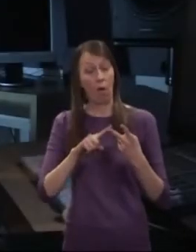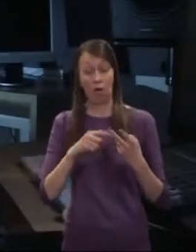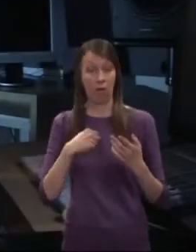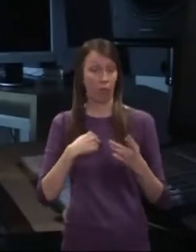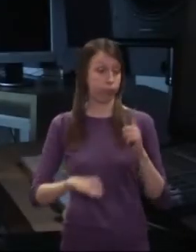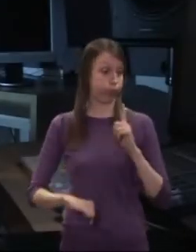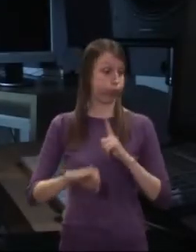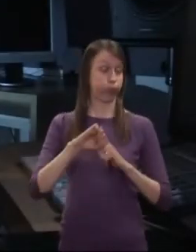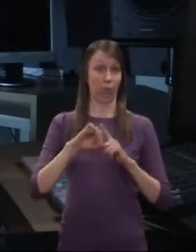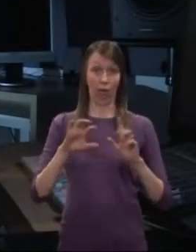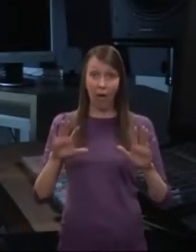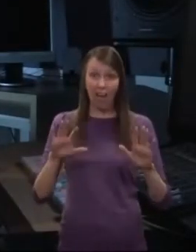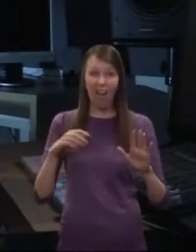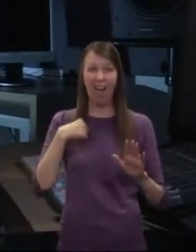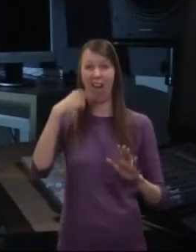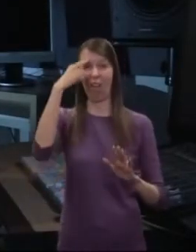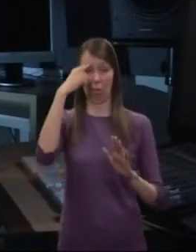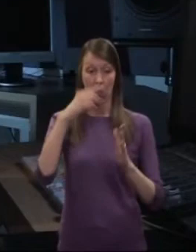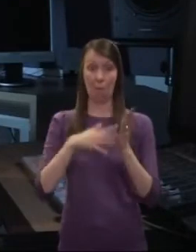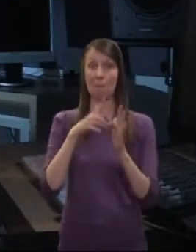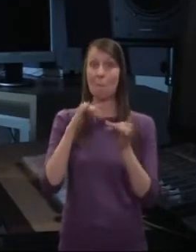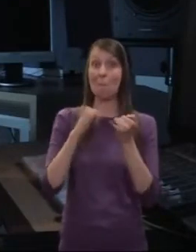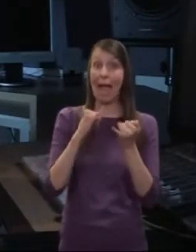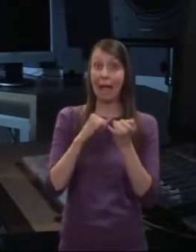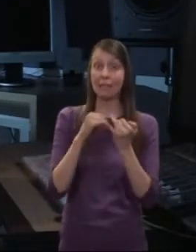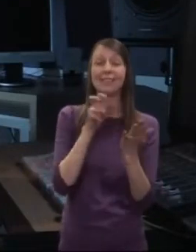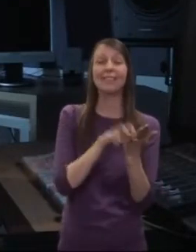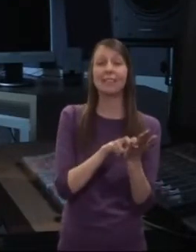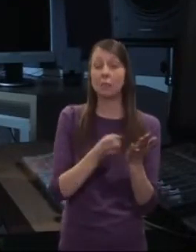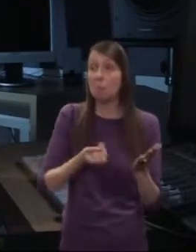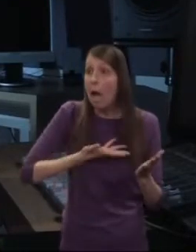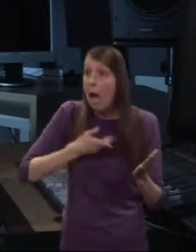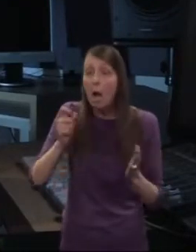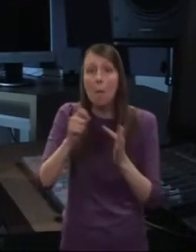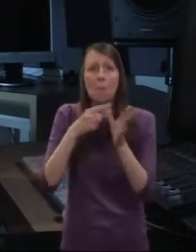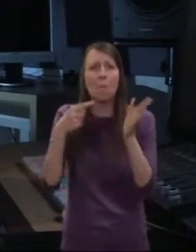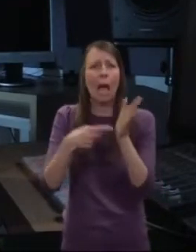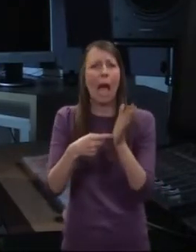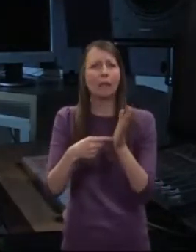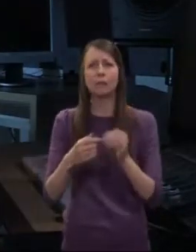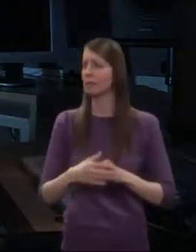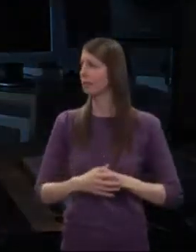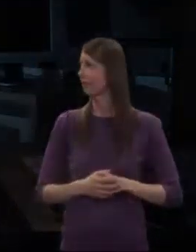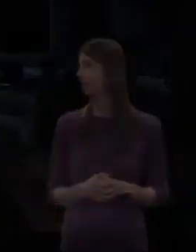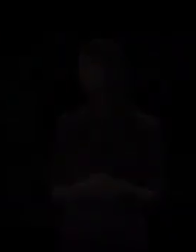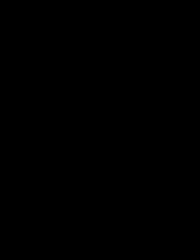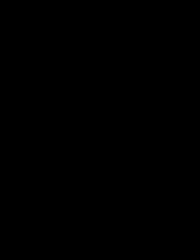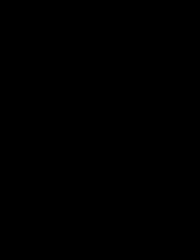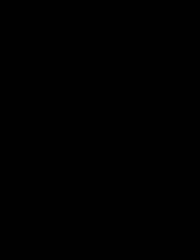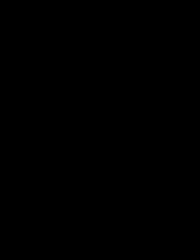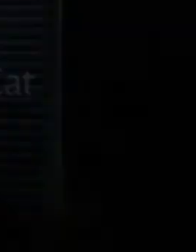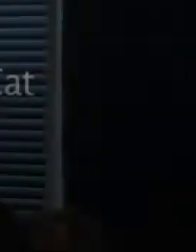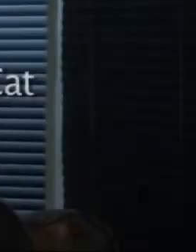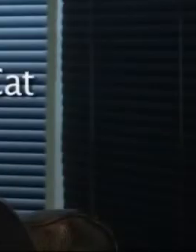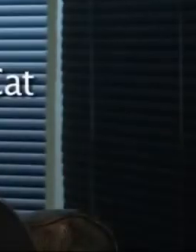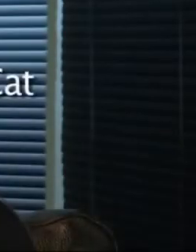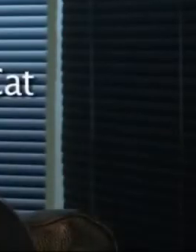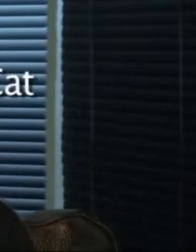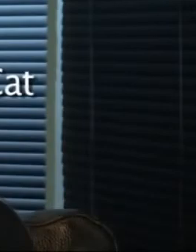The second one, just extraordinary, because I got mess and it was pat.